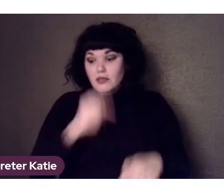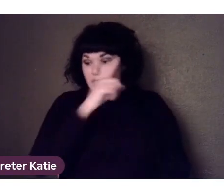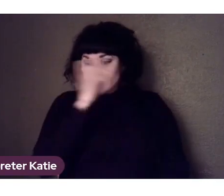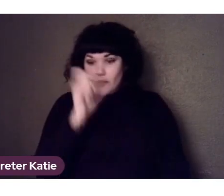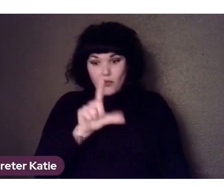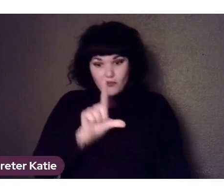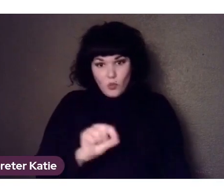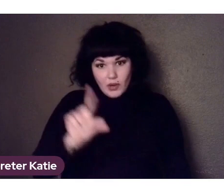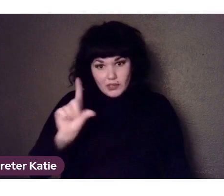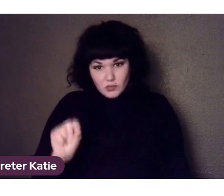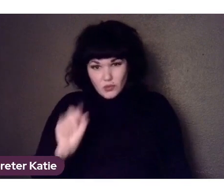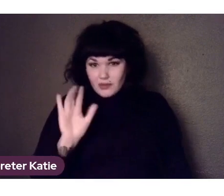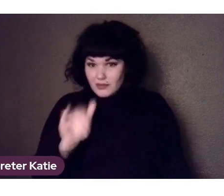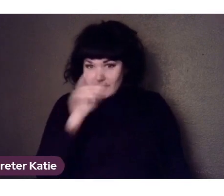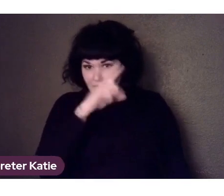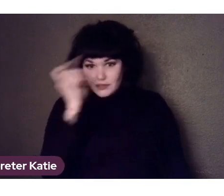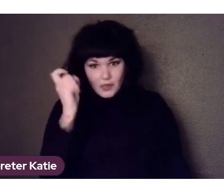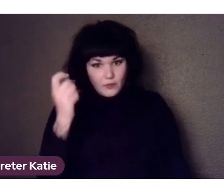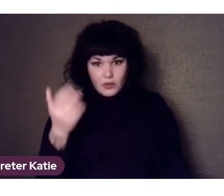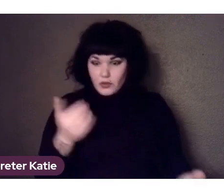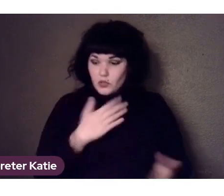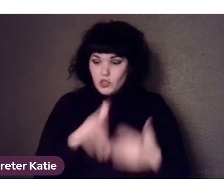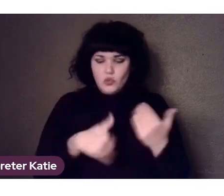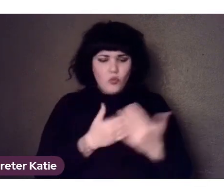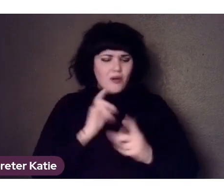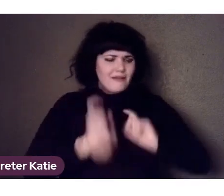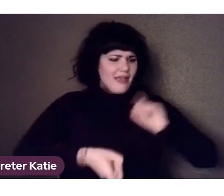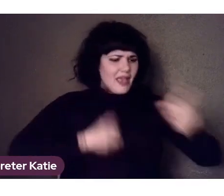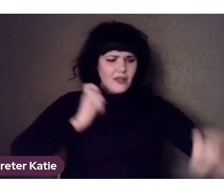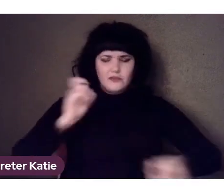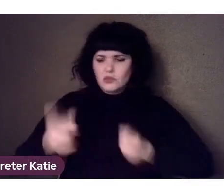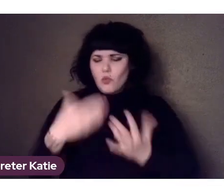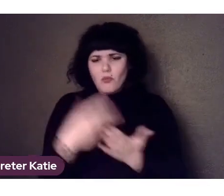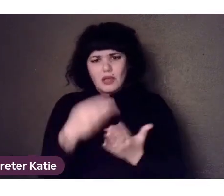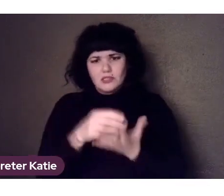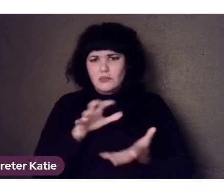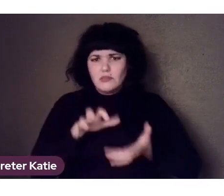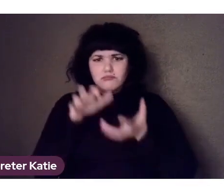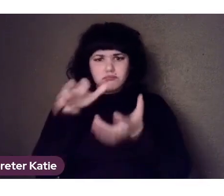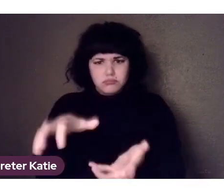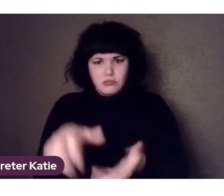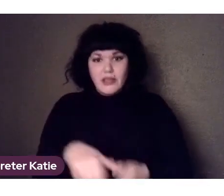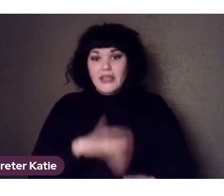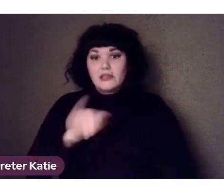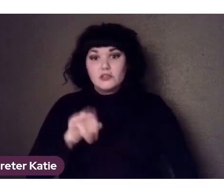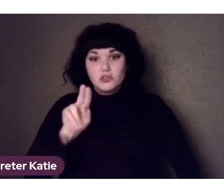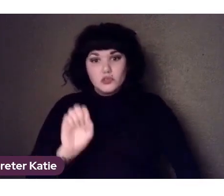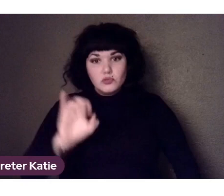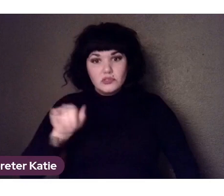Summer. You all gave so much money in June and July of that year.